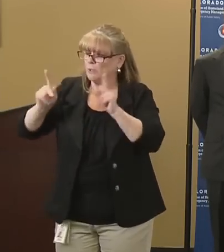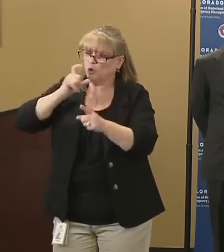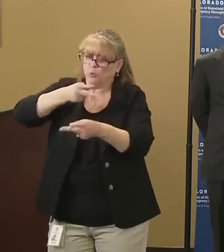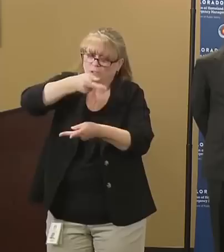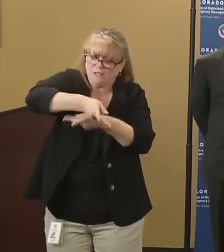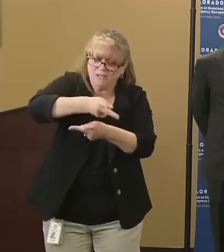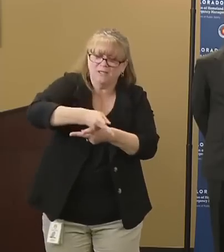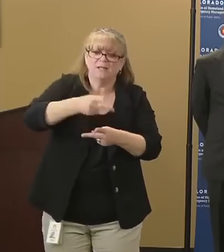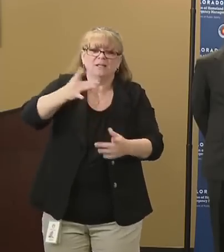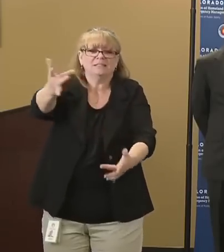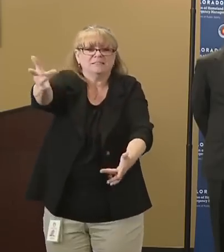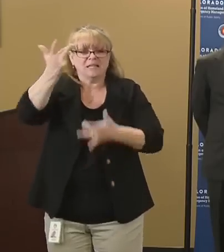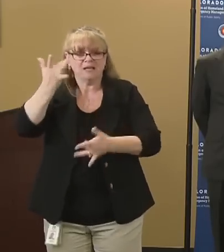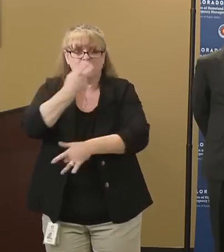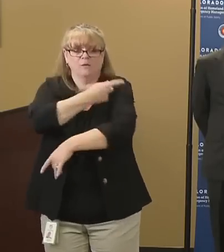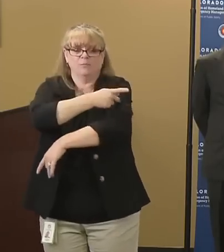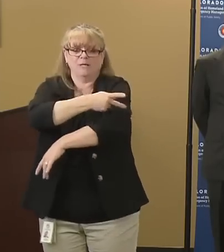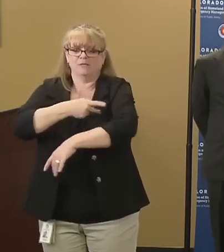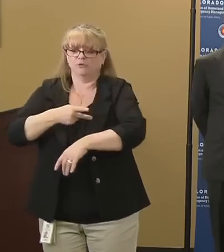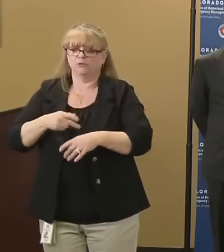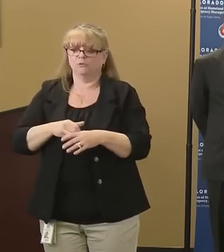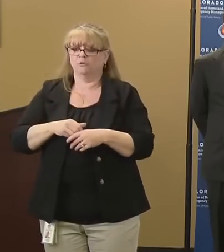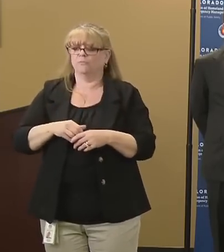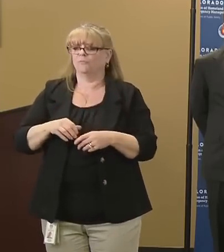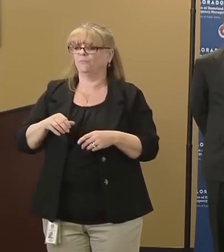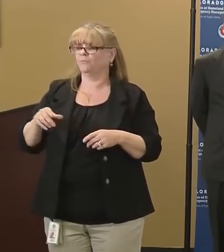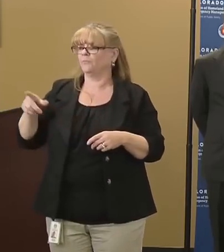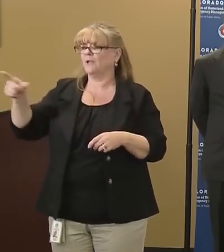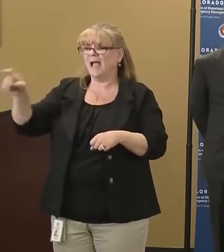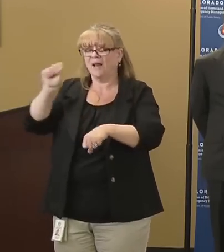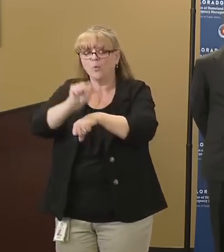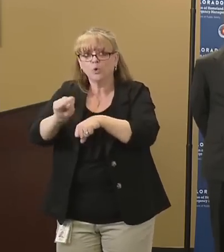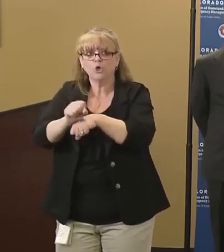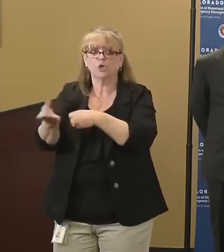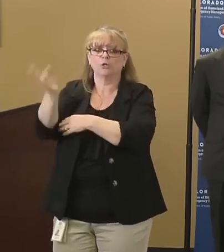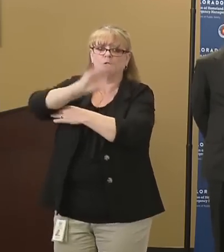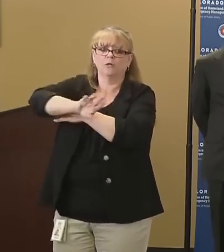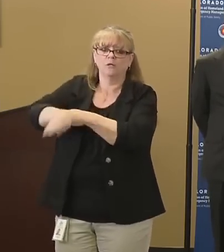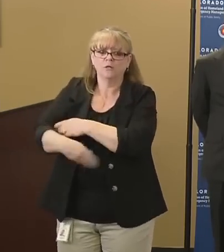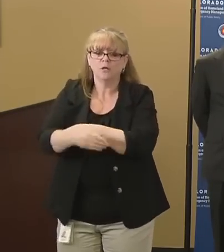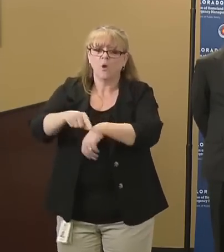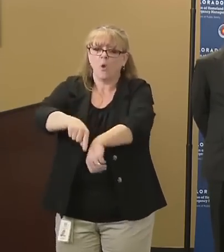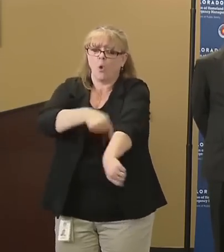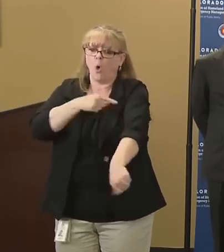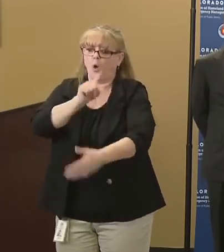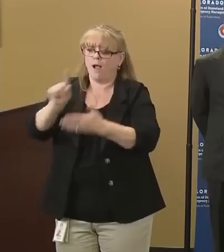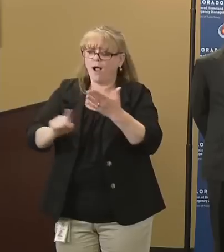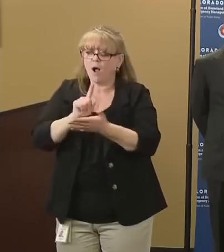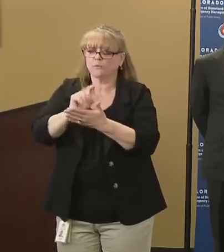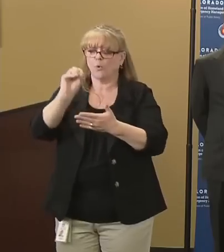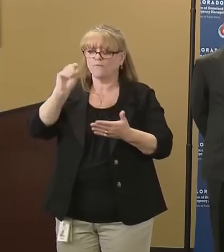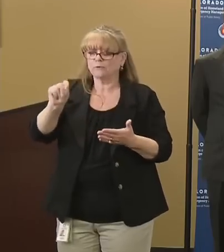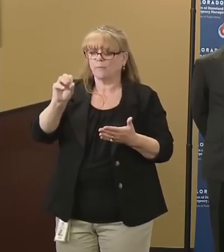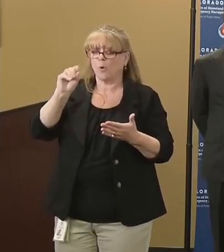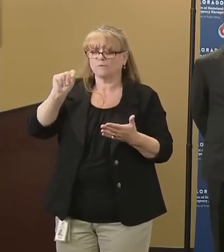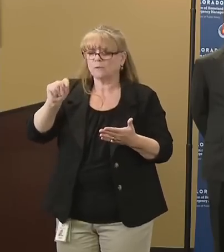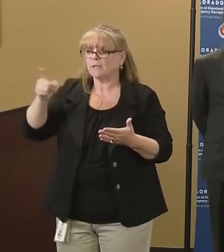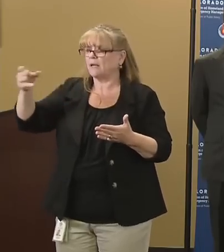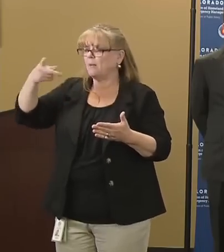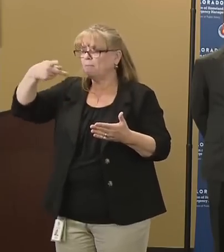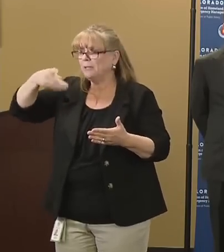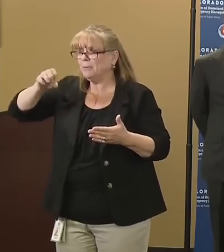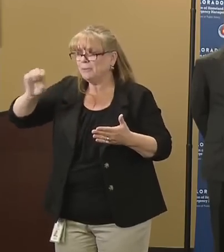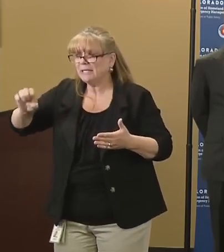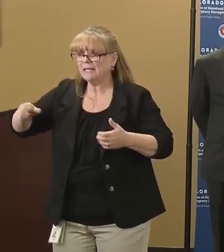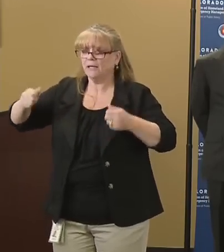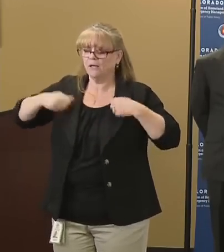hours in difficult conditions, putting on and taking off personal protective equipment, while trying not to get sick themselves. Why